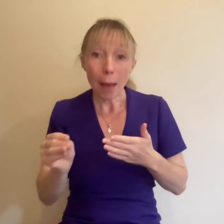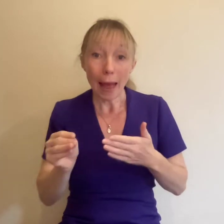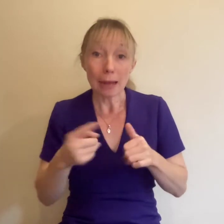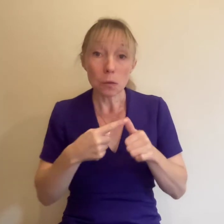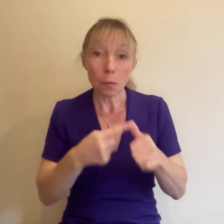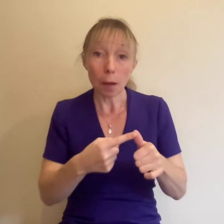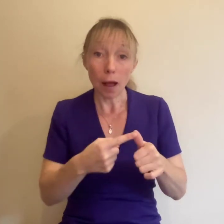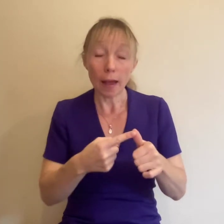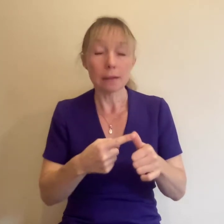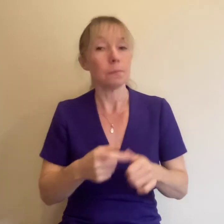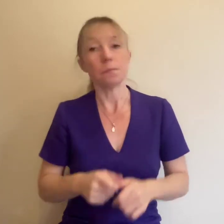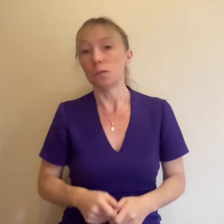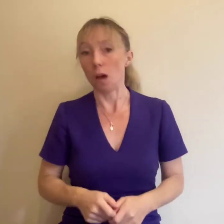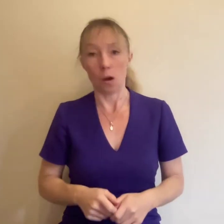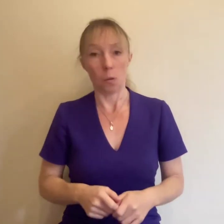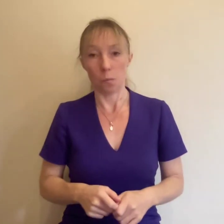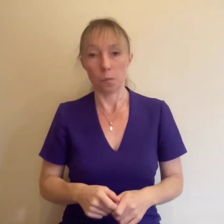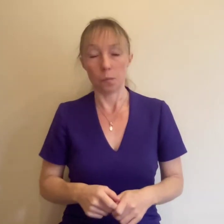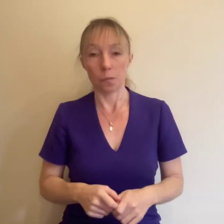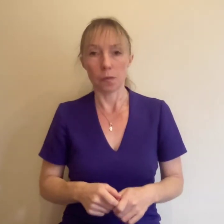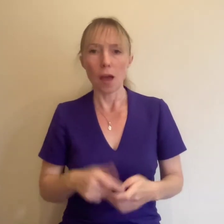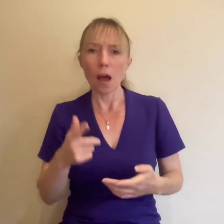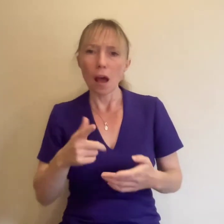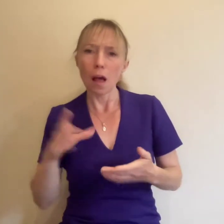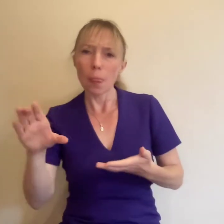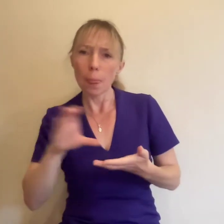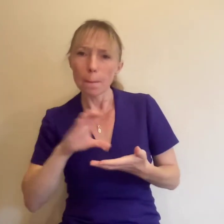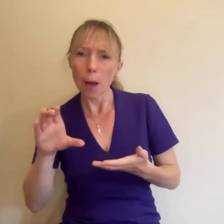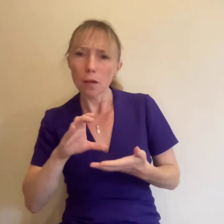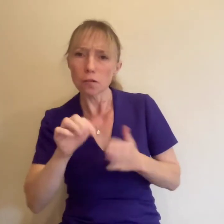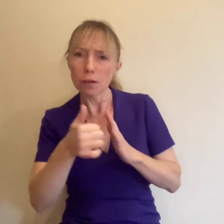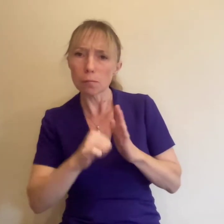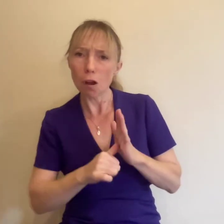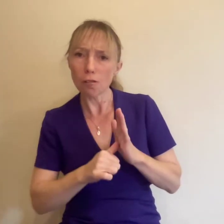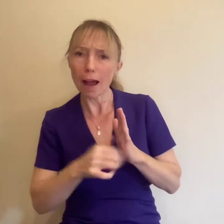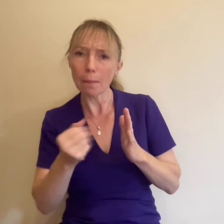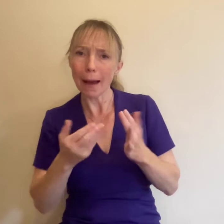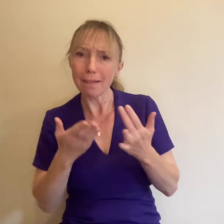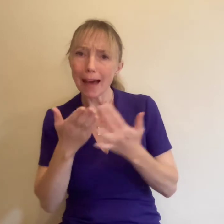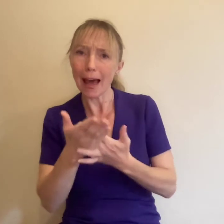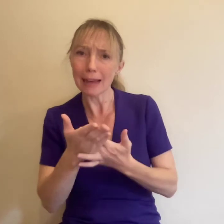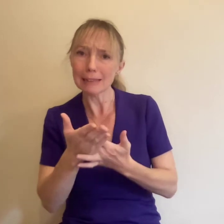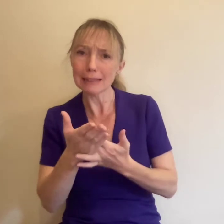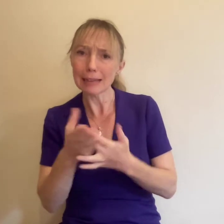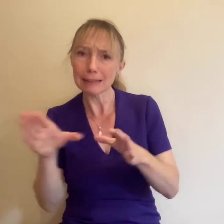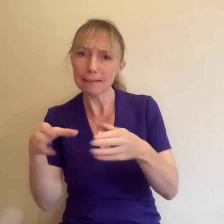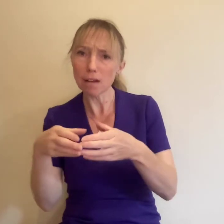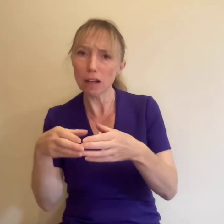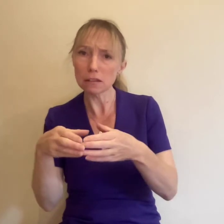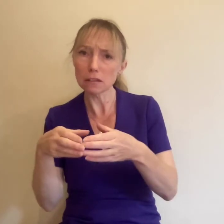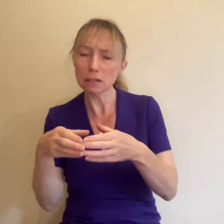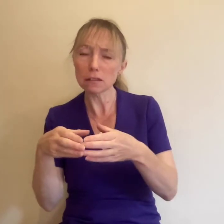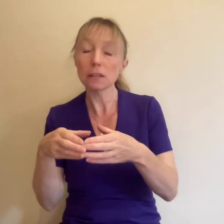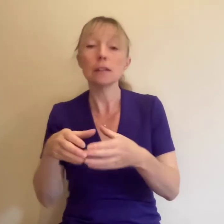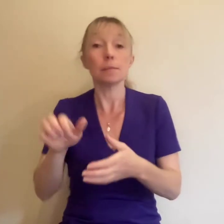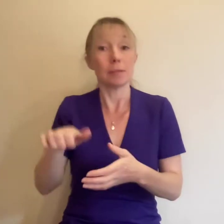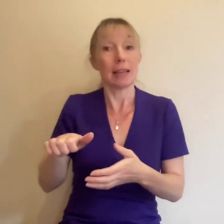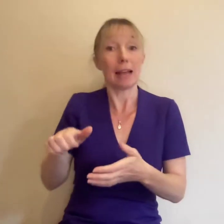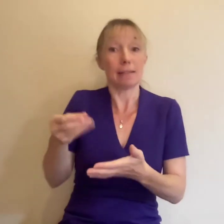applying. Does the bursary programme have an access fund? Yes. An access fund is available